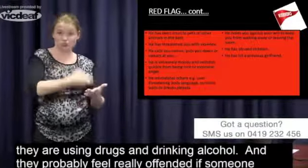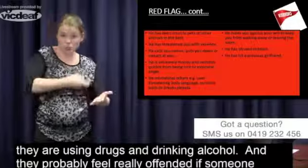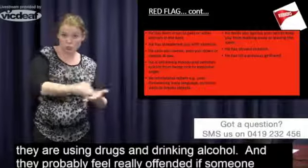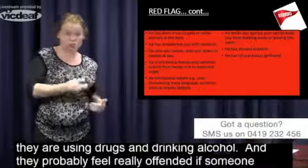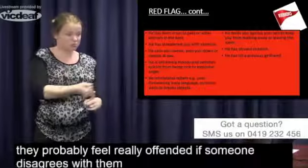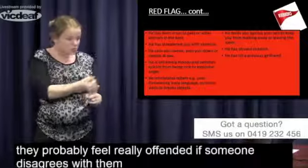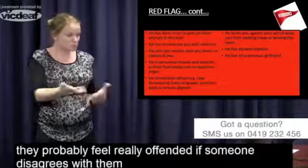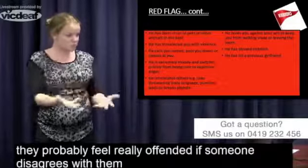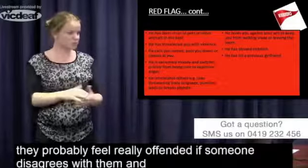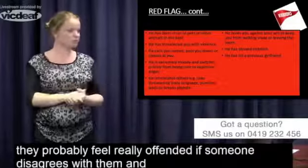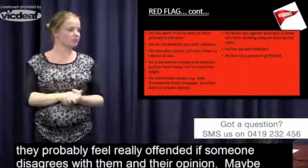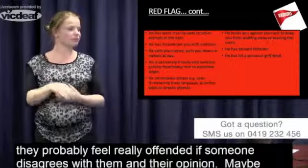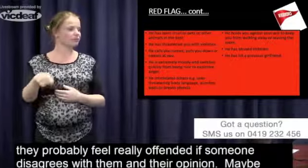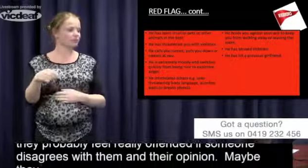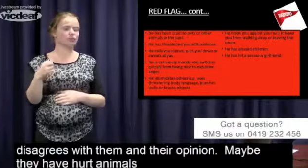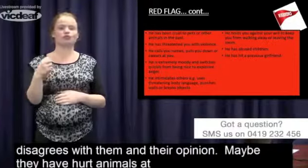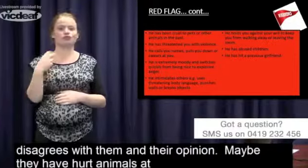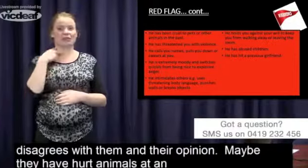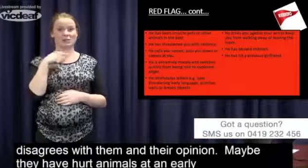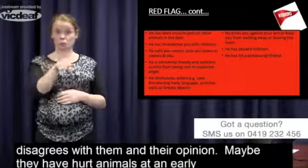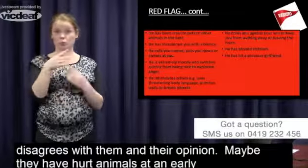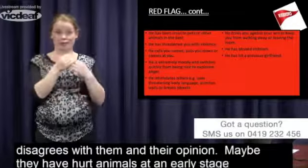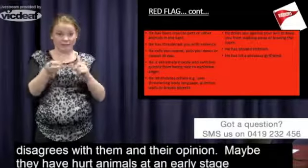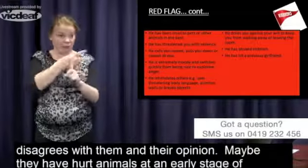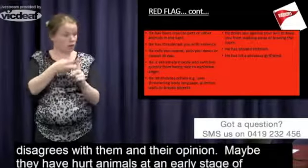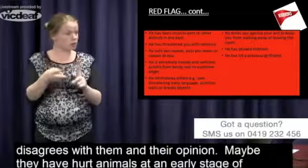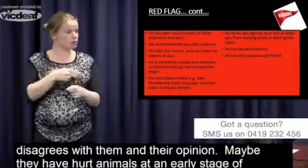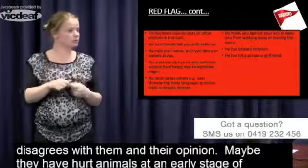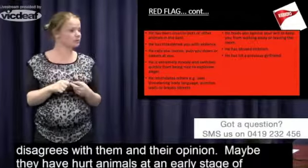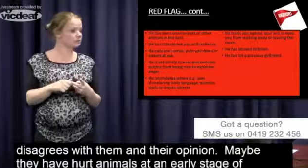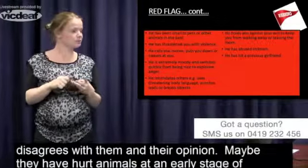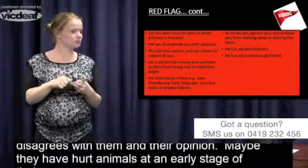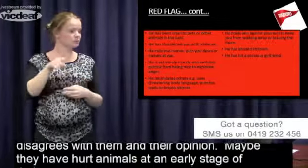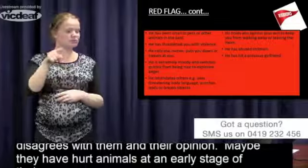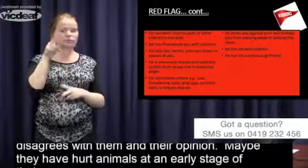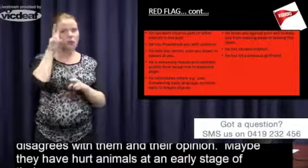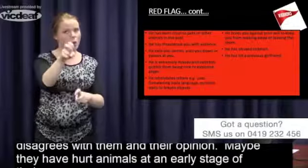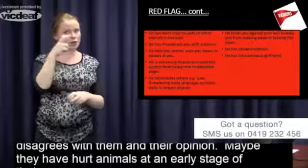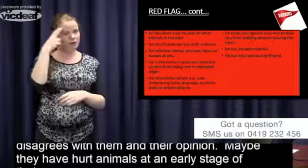early stage of their life. They've shown cruelty towards other people or animals.